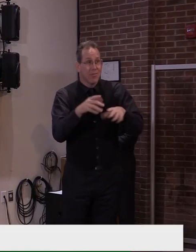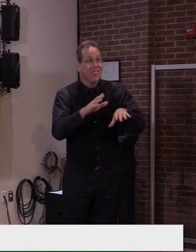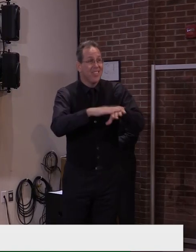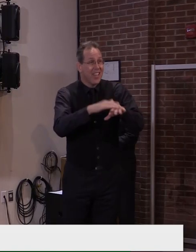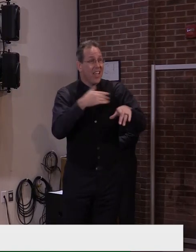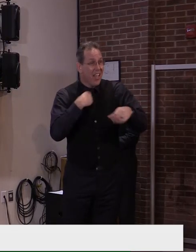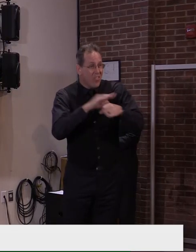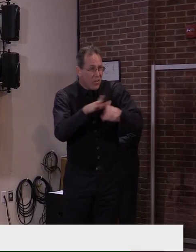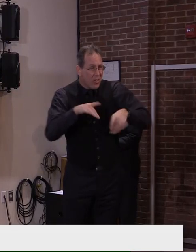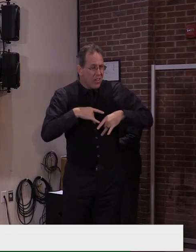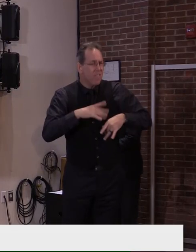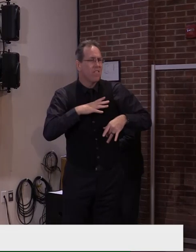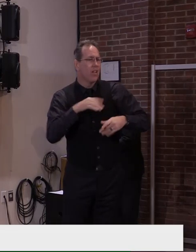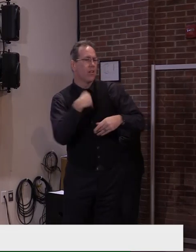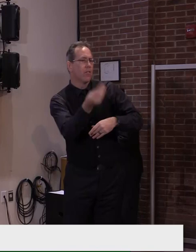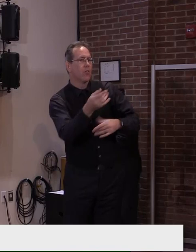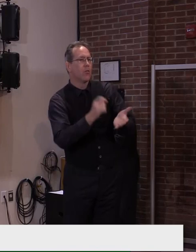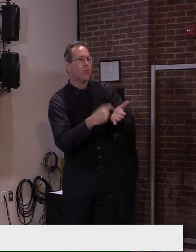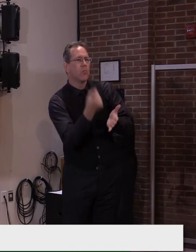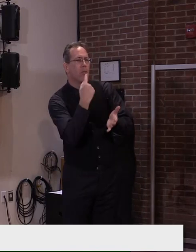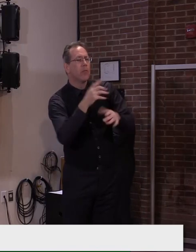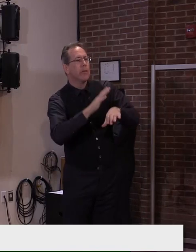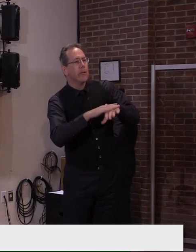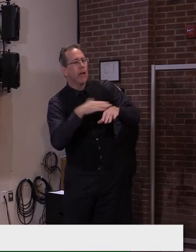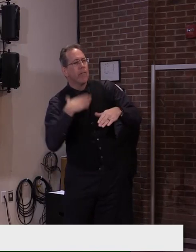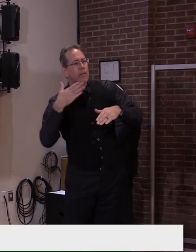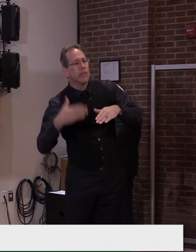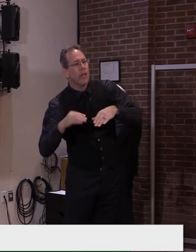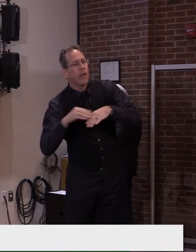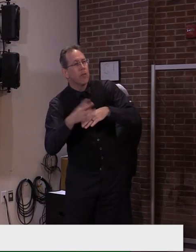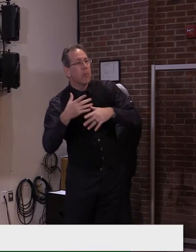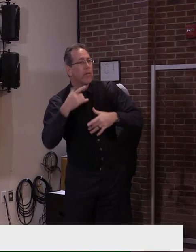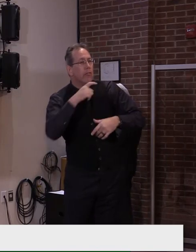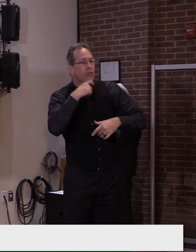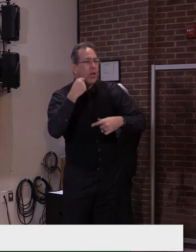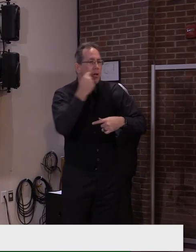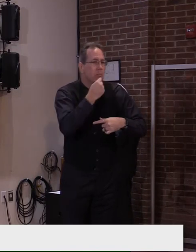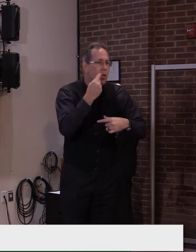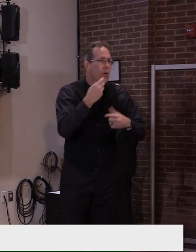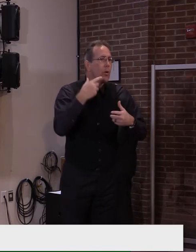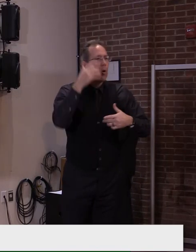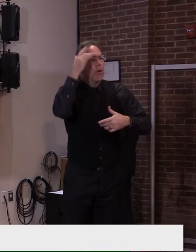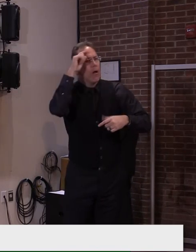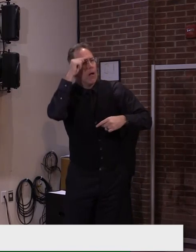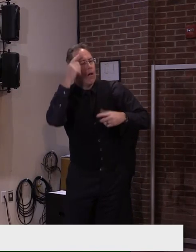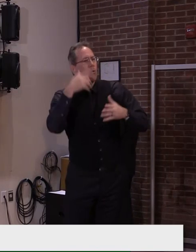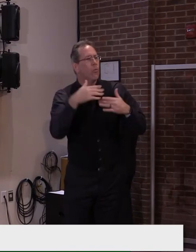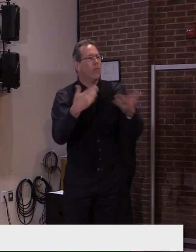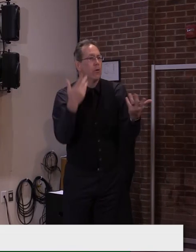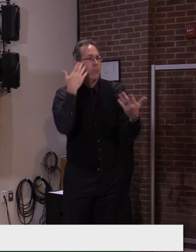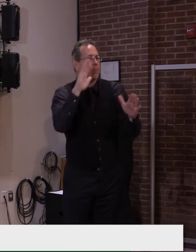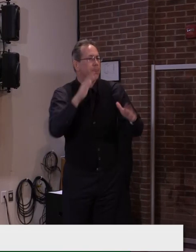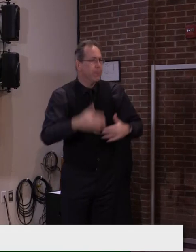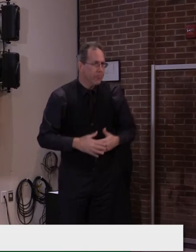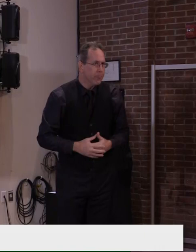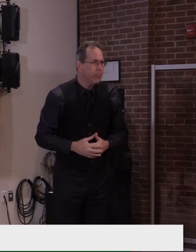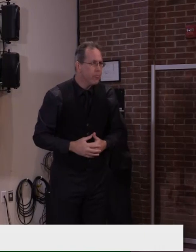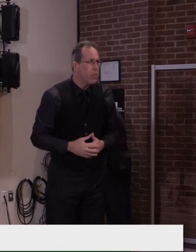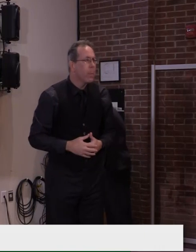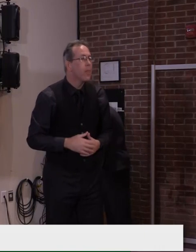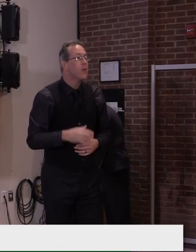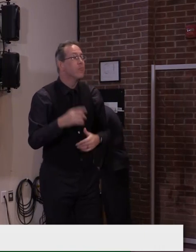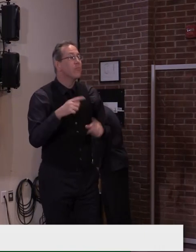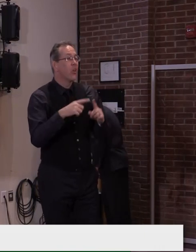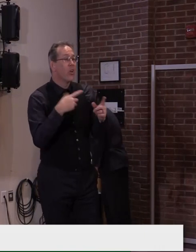aware of the side effects. But the reality is we'll have the ability to treat somewhere in